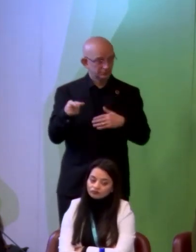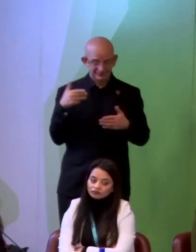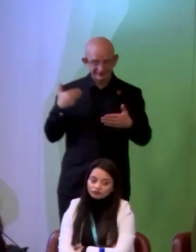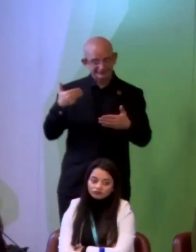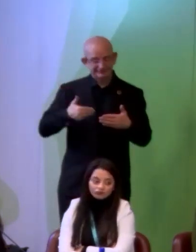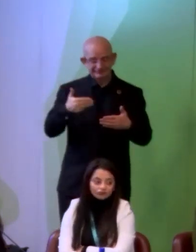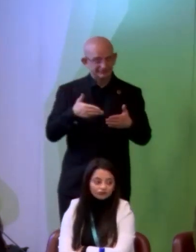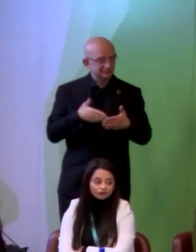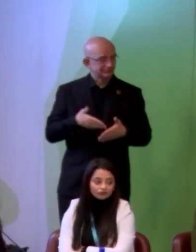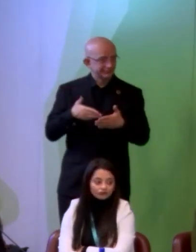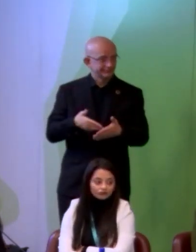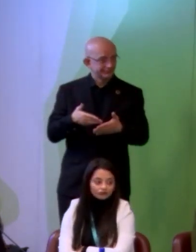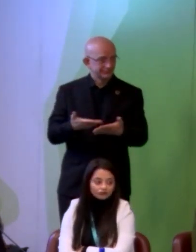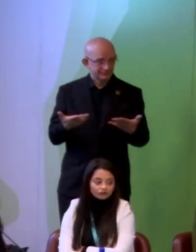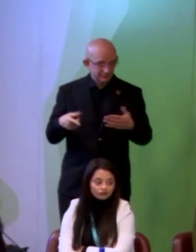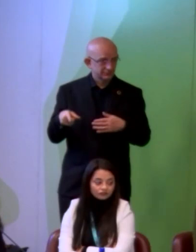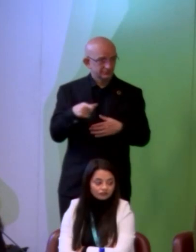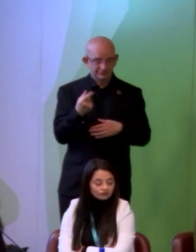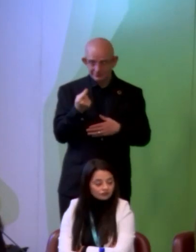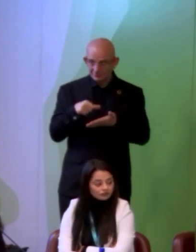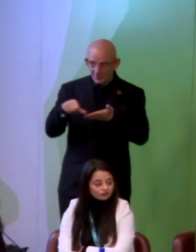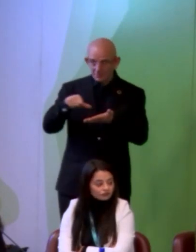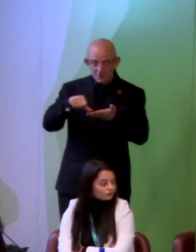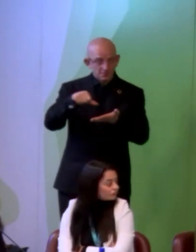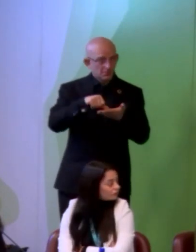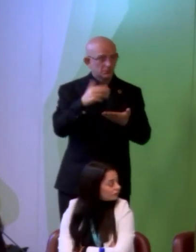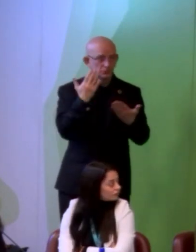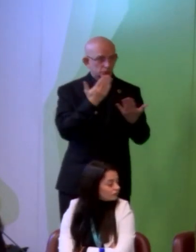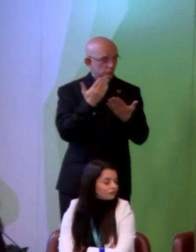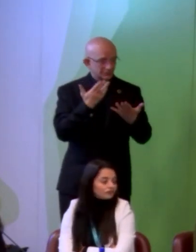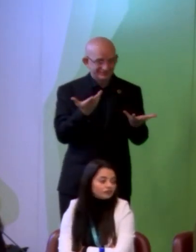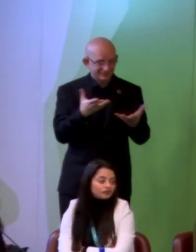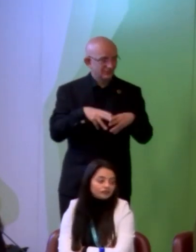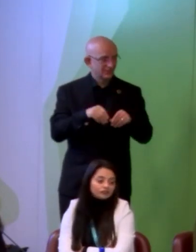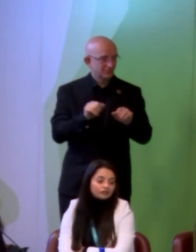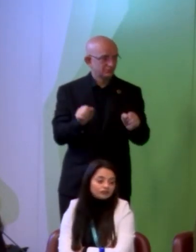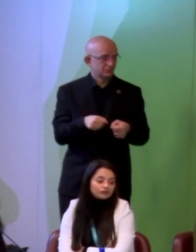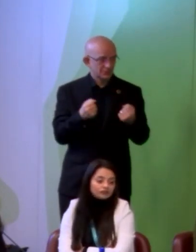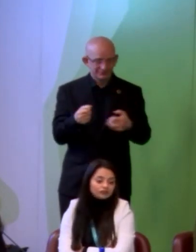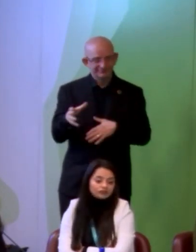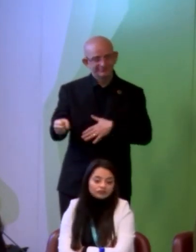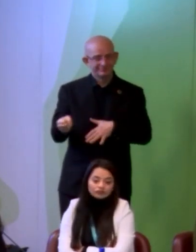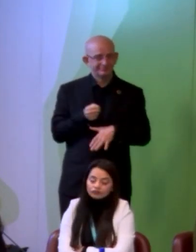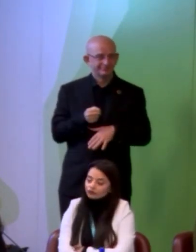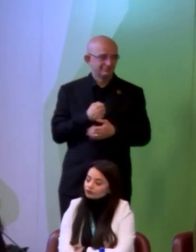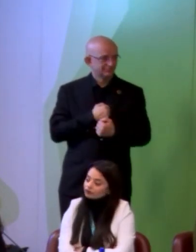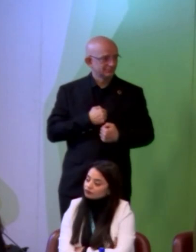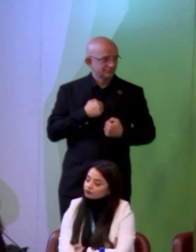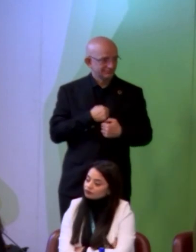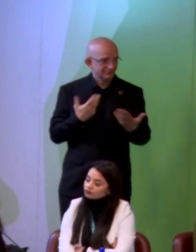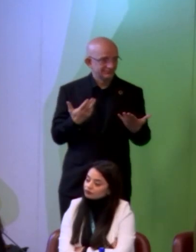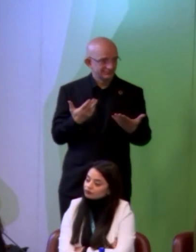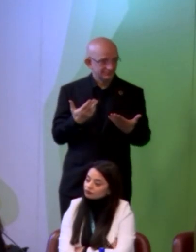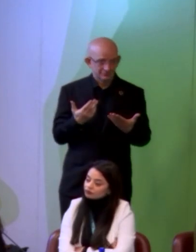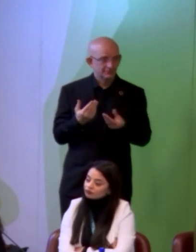and transportation fees, Amir was taken out of school in order to give the existing resources to his siblings' education and to